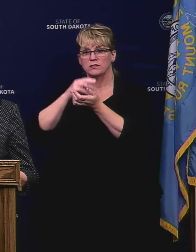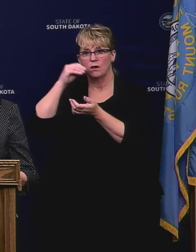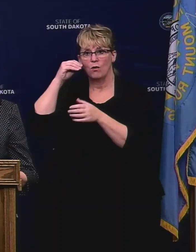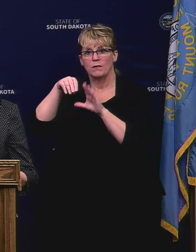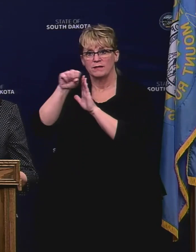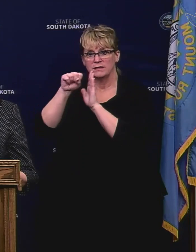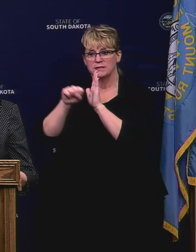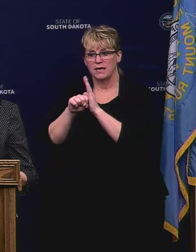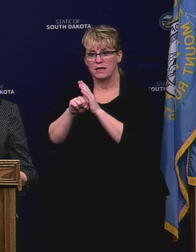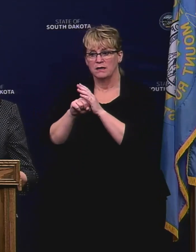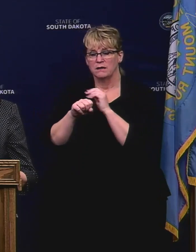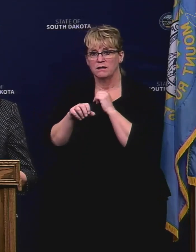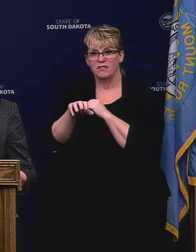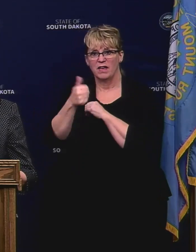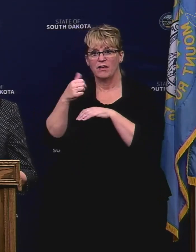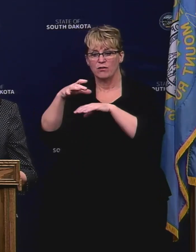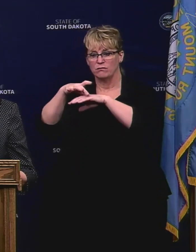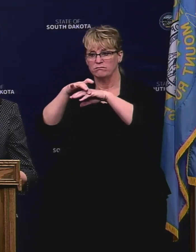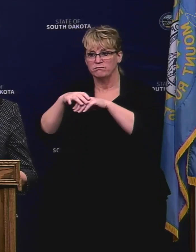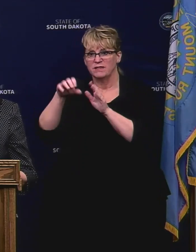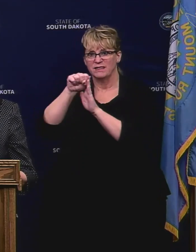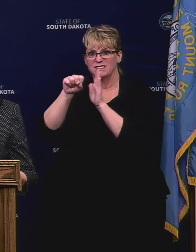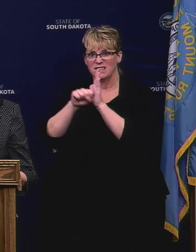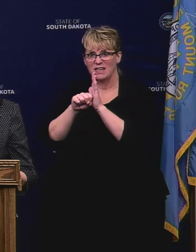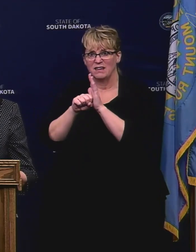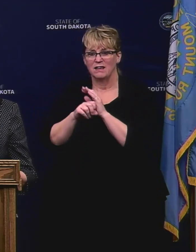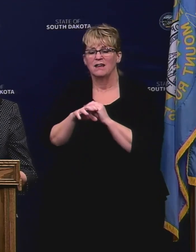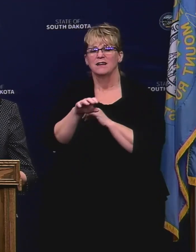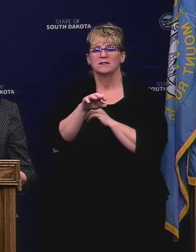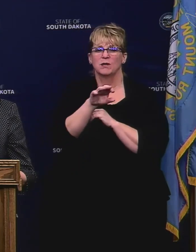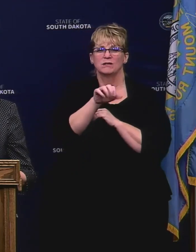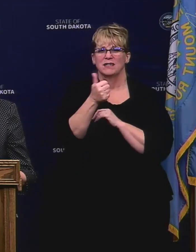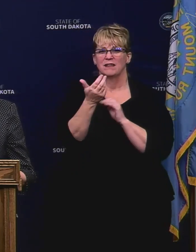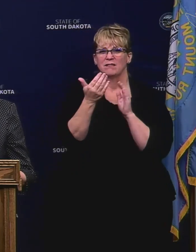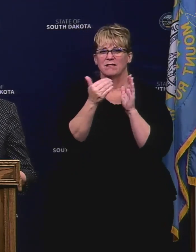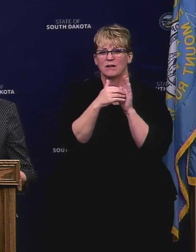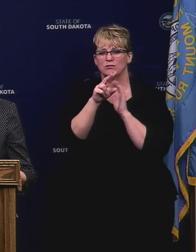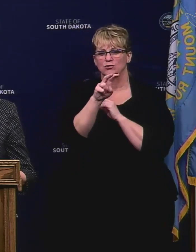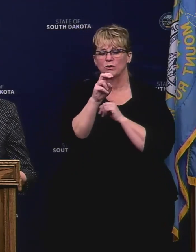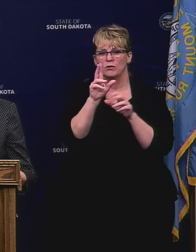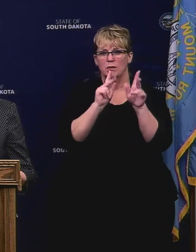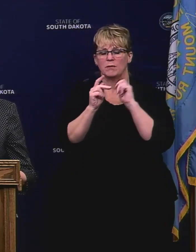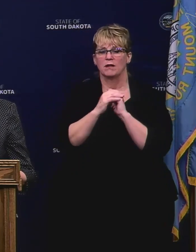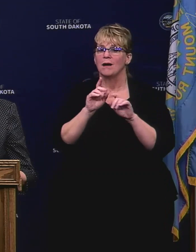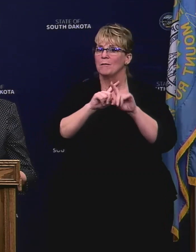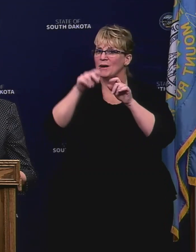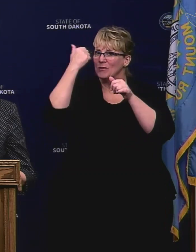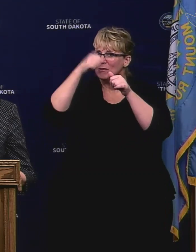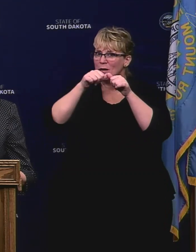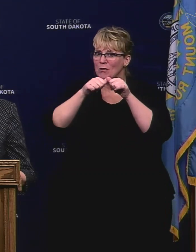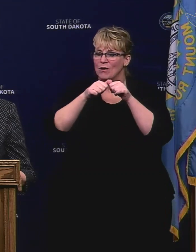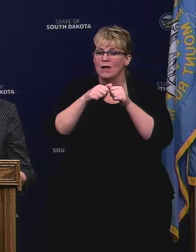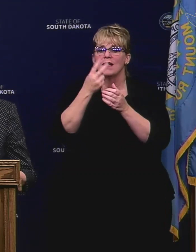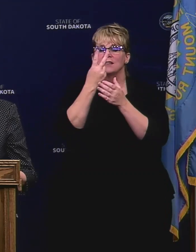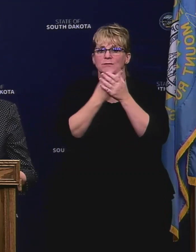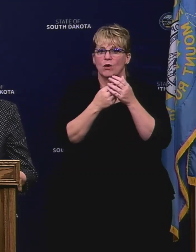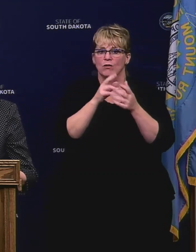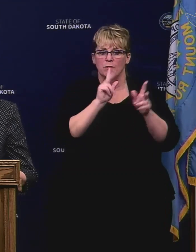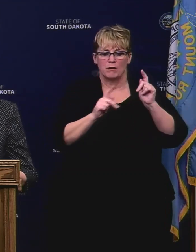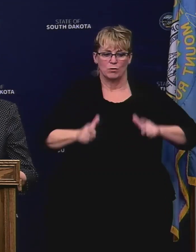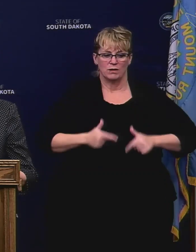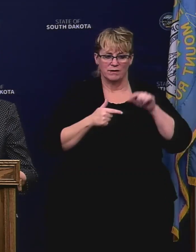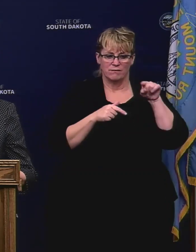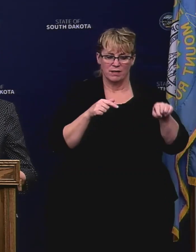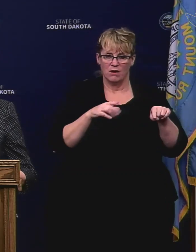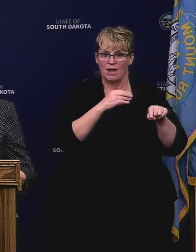in the state, in the other geographic areas of the state, and that's about 10,200 people. Again, remember, that's both residents and staff for each of